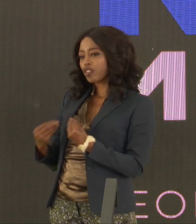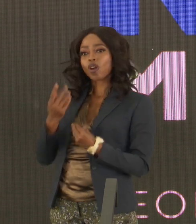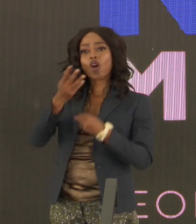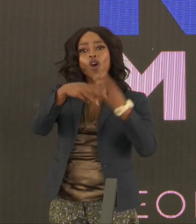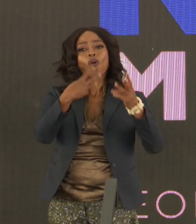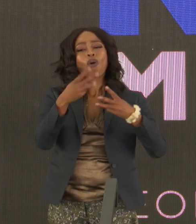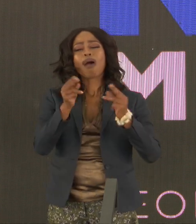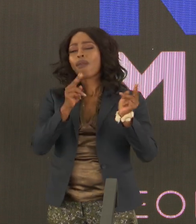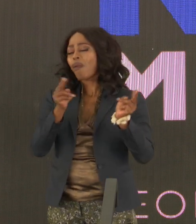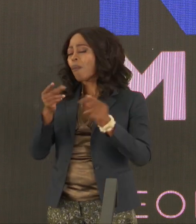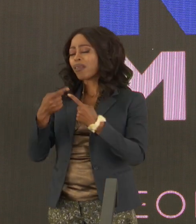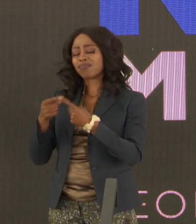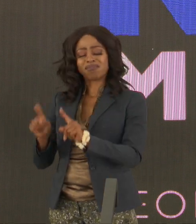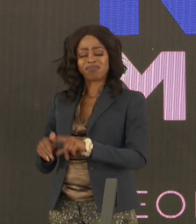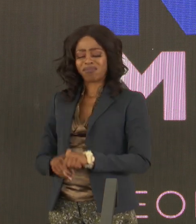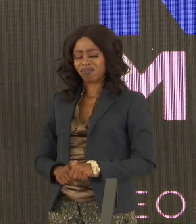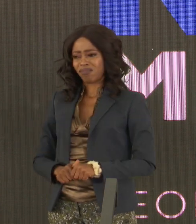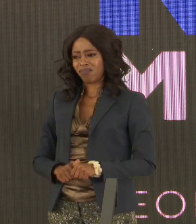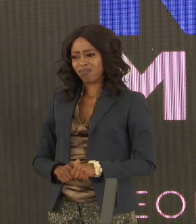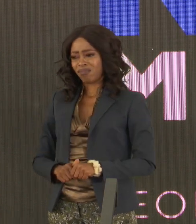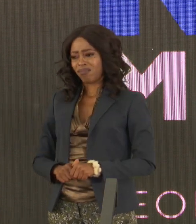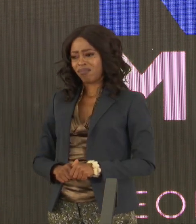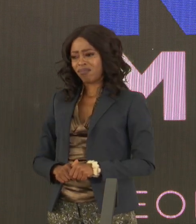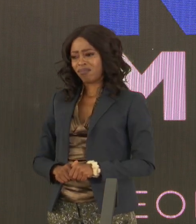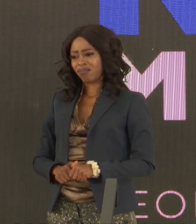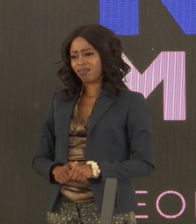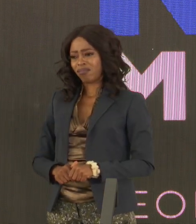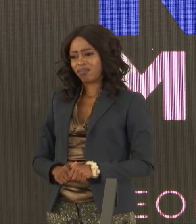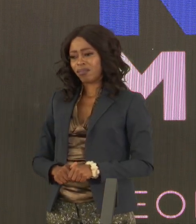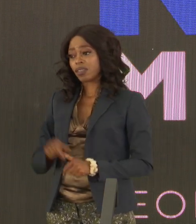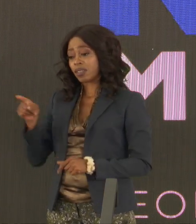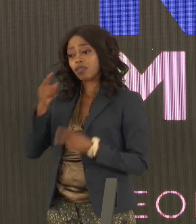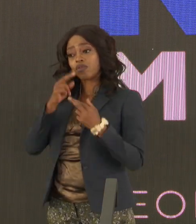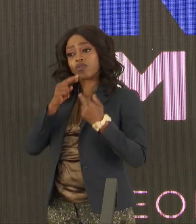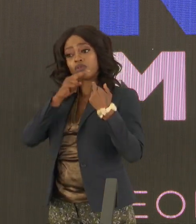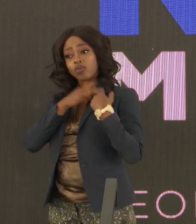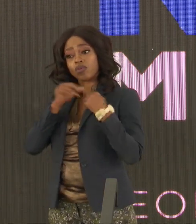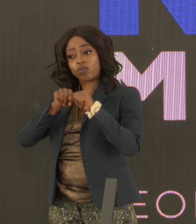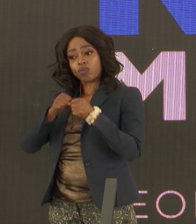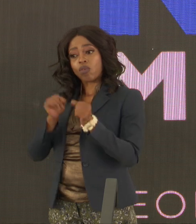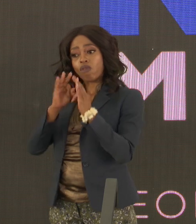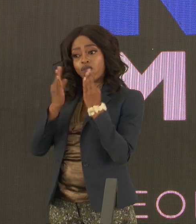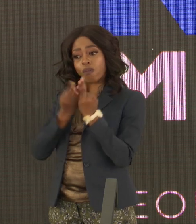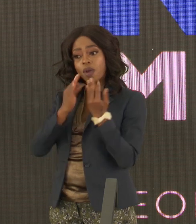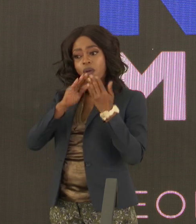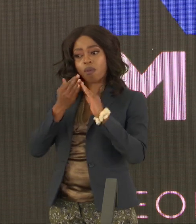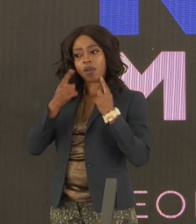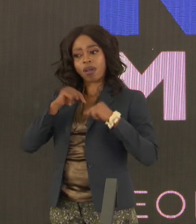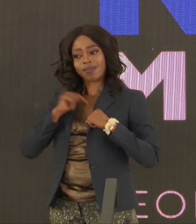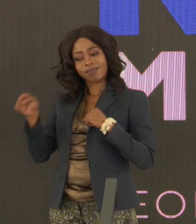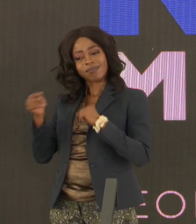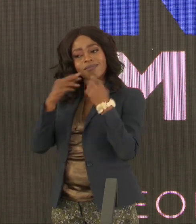normal. They are behind the brokenness in our families and communities.